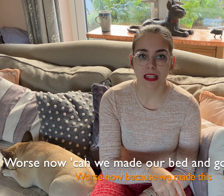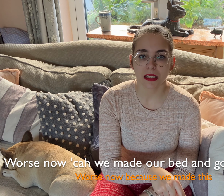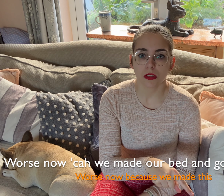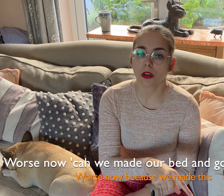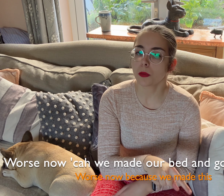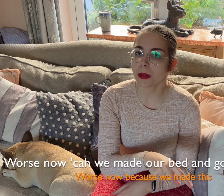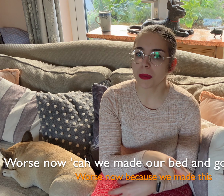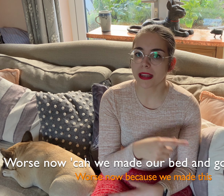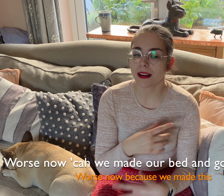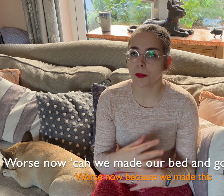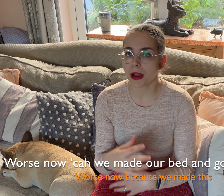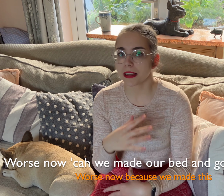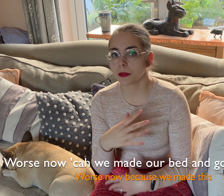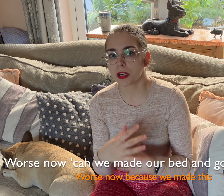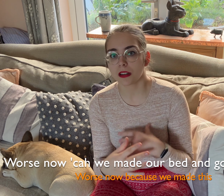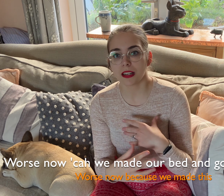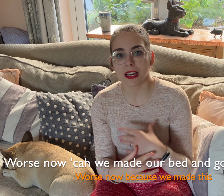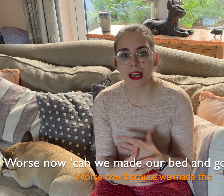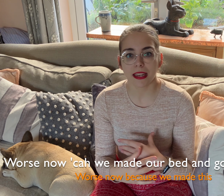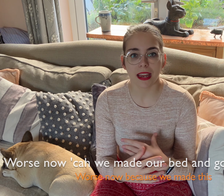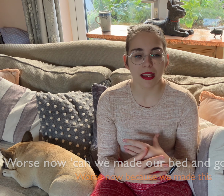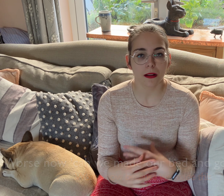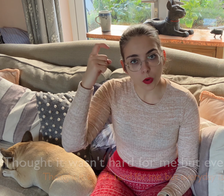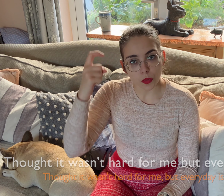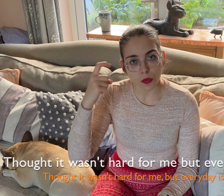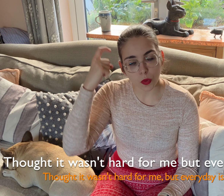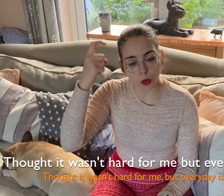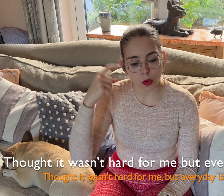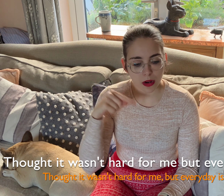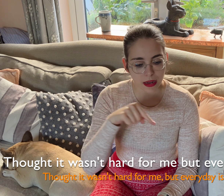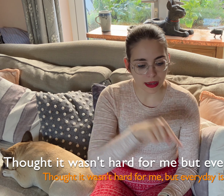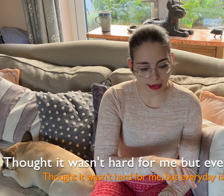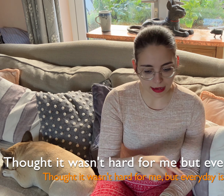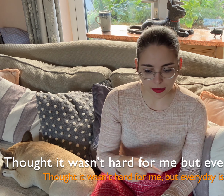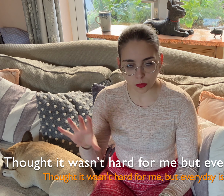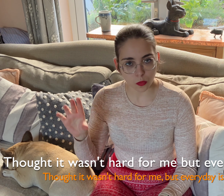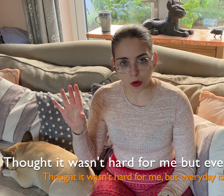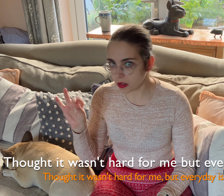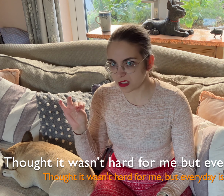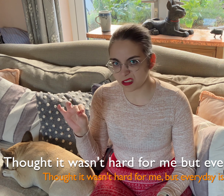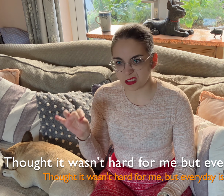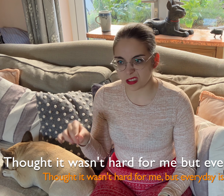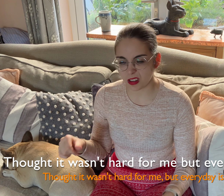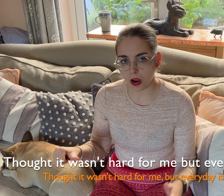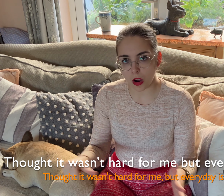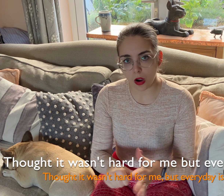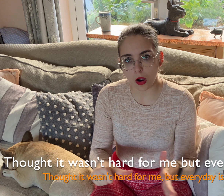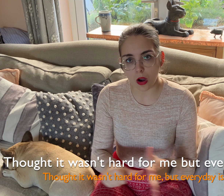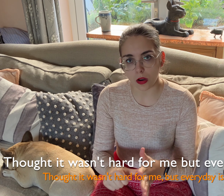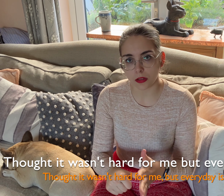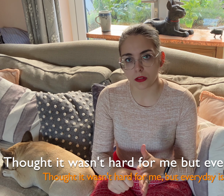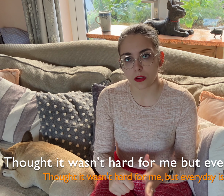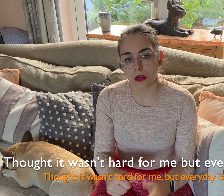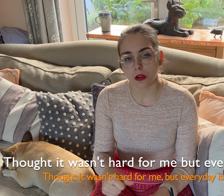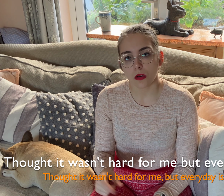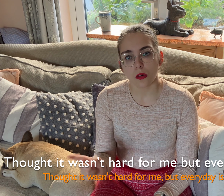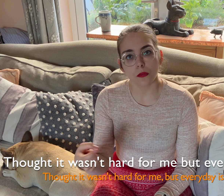So we made our bed, we gotta lay in it. Thought it wasn't hard for